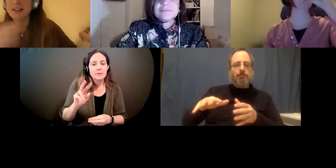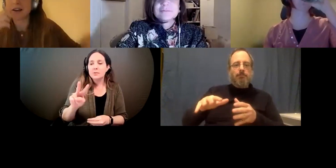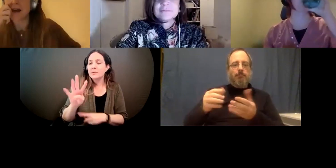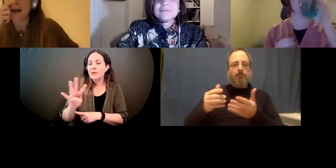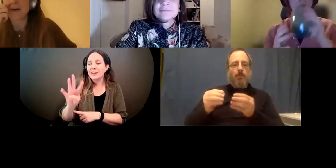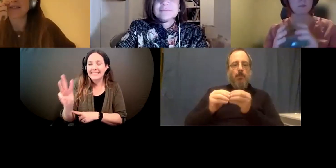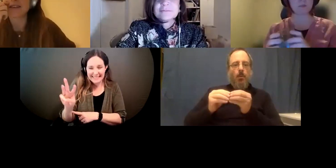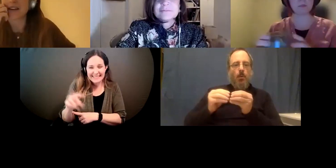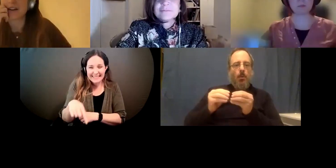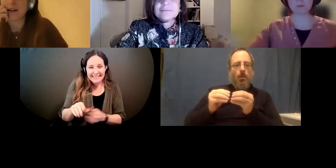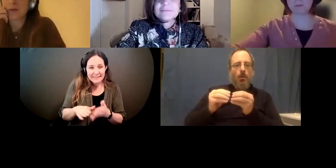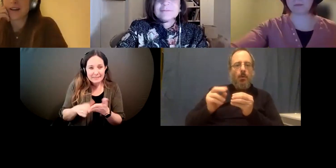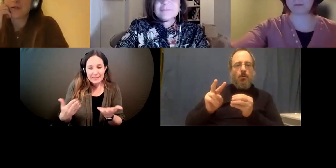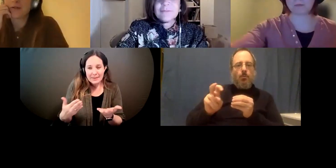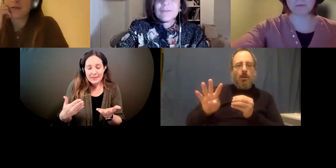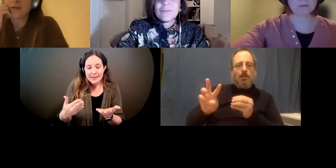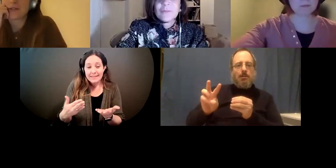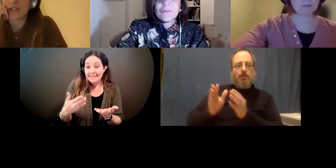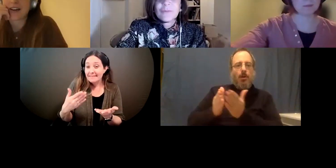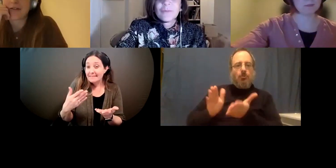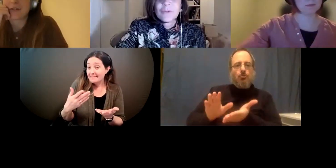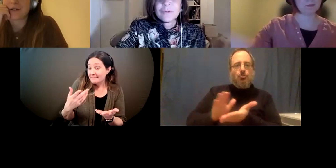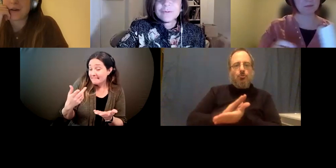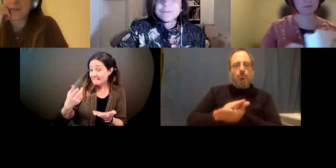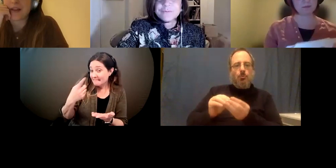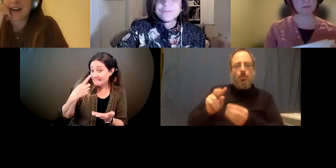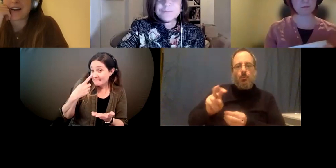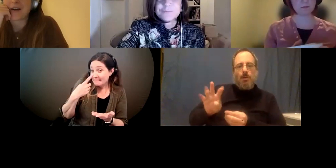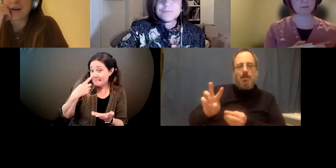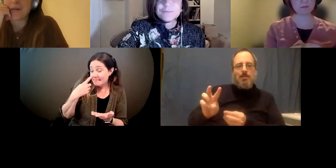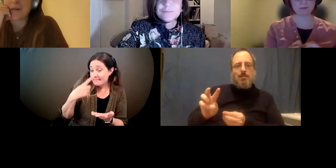246. But that I would like to invite you just after